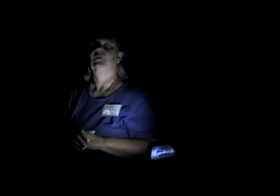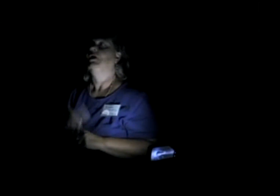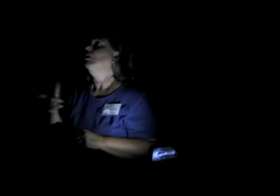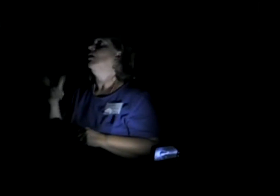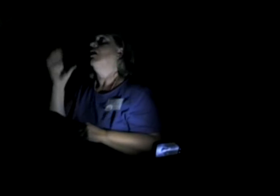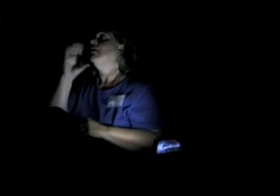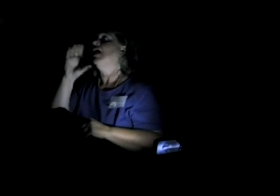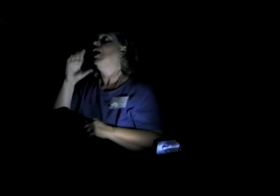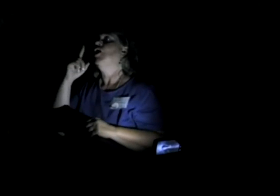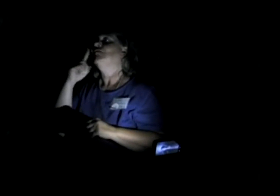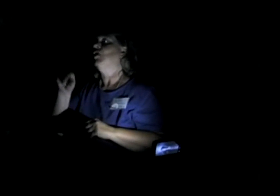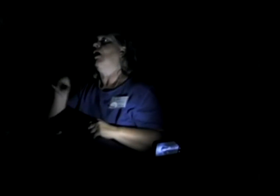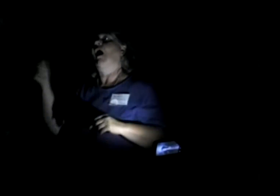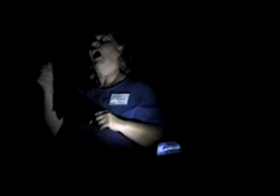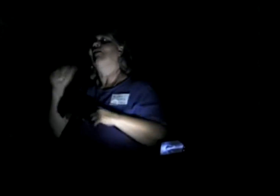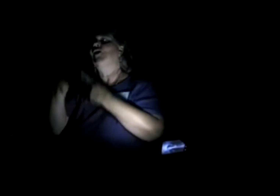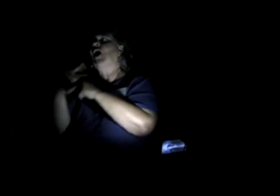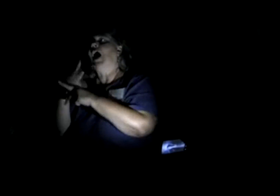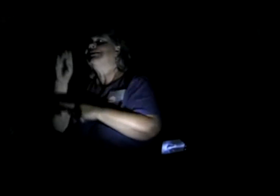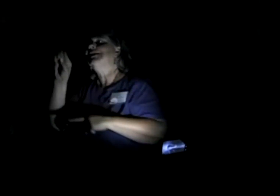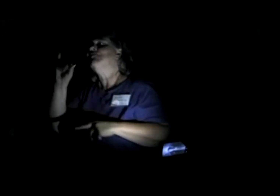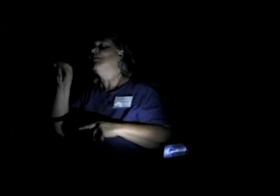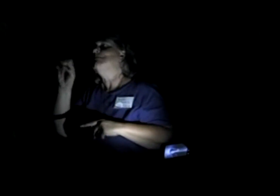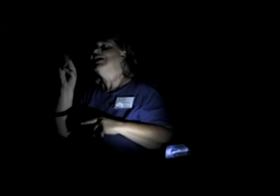other mineral deposits, like what you see up there.